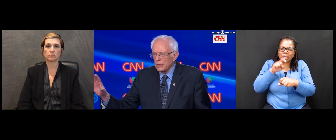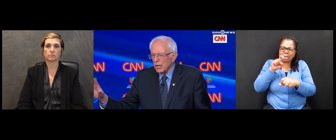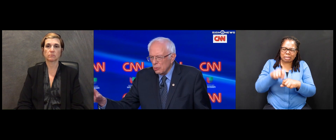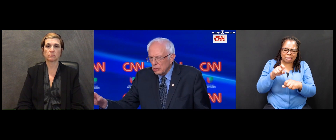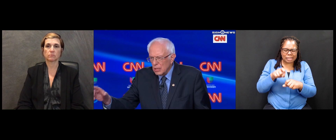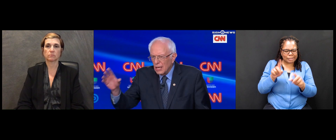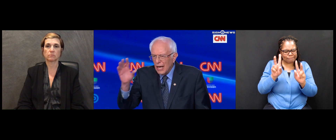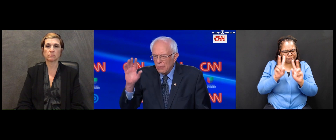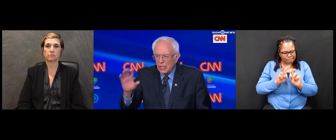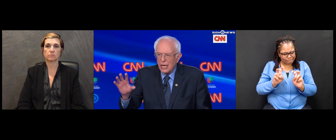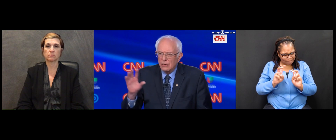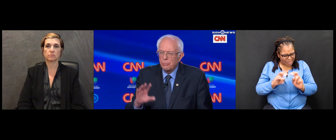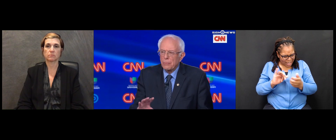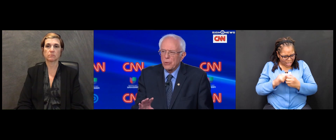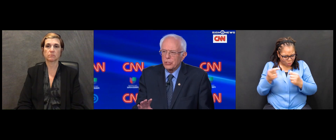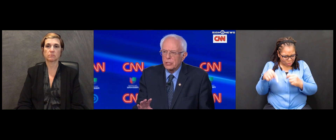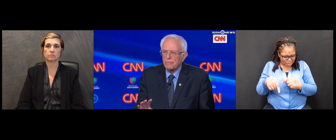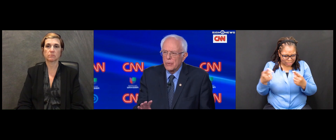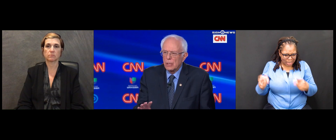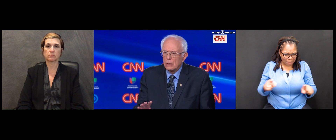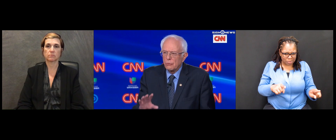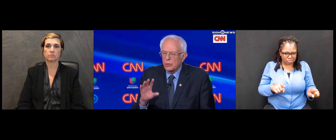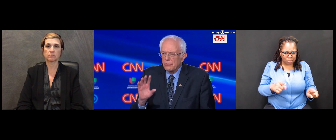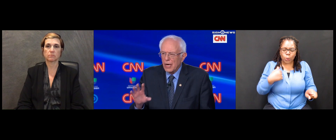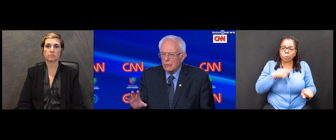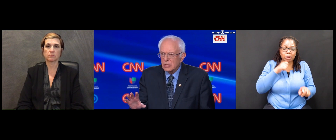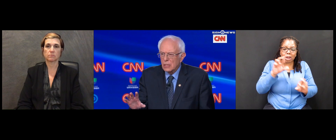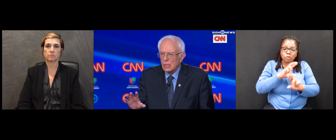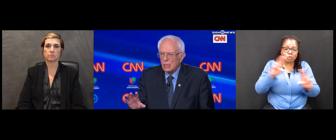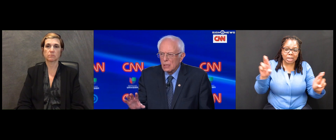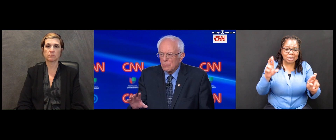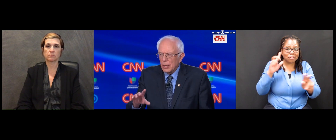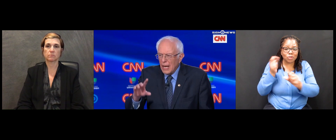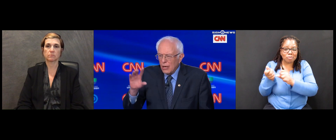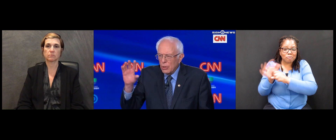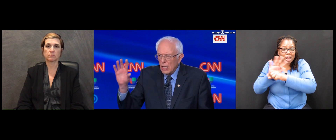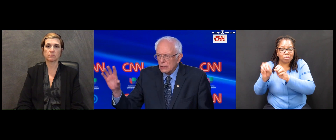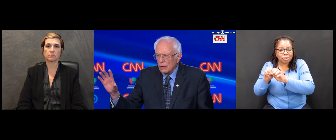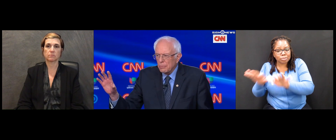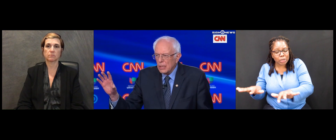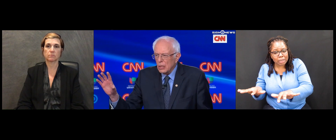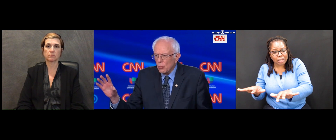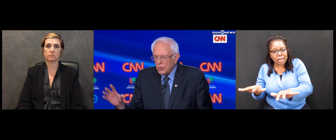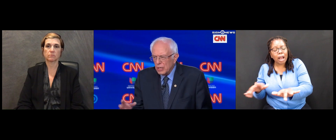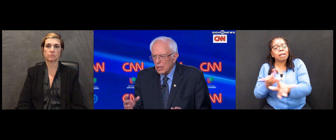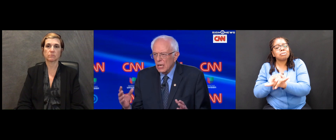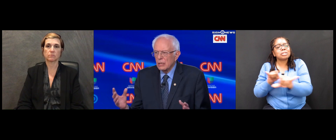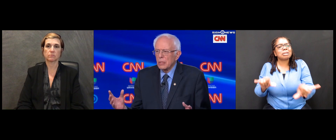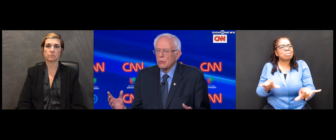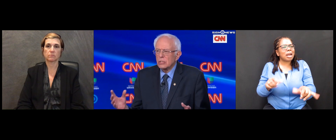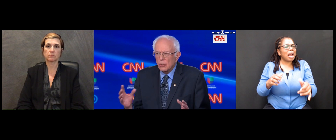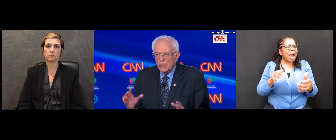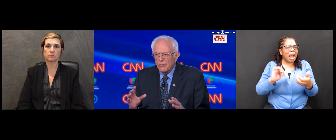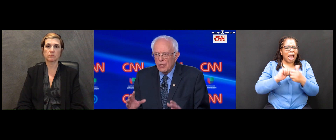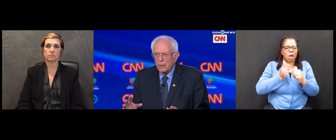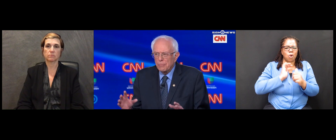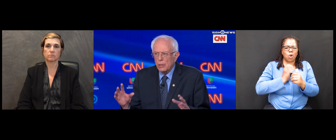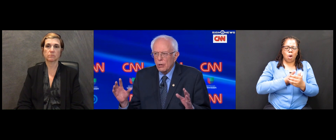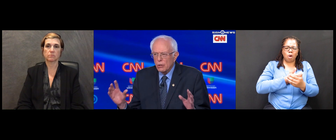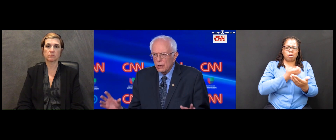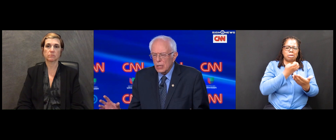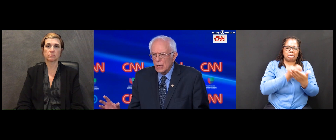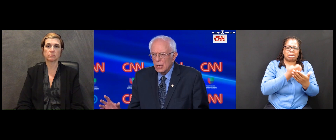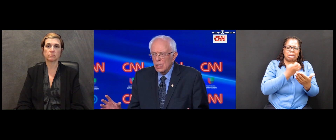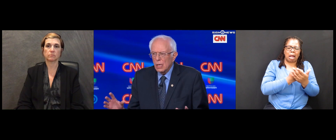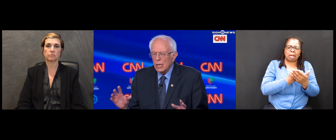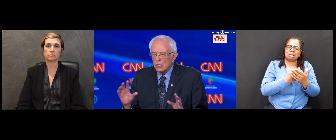we are, not only our lack of preparation for the virus, but how we end up with an economy where so many of our people